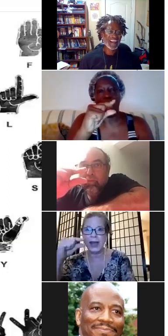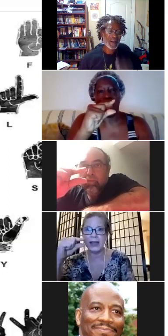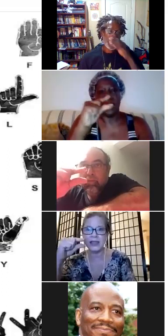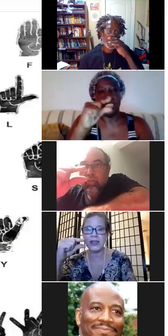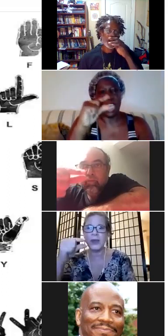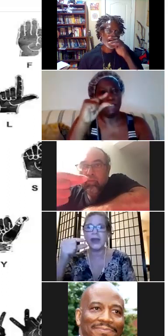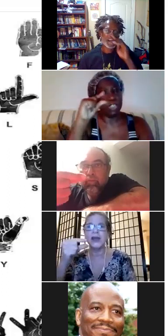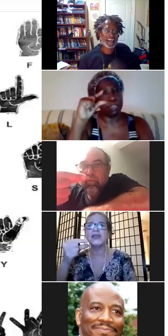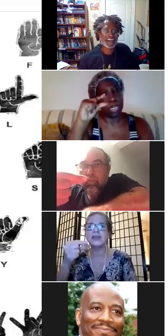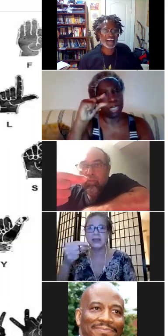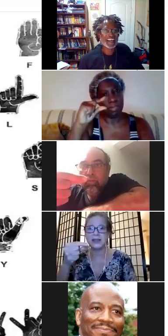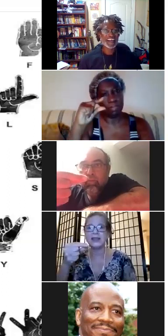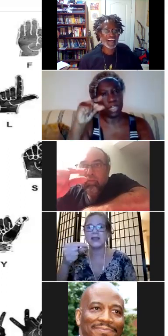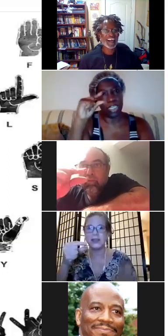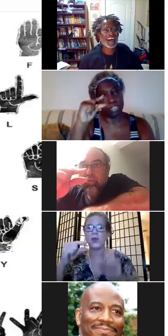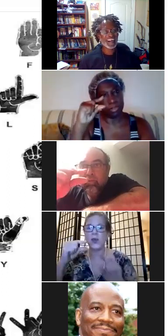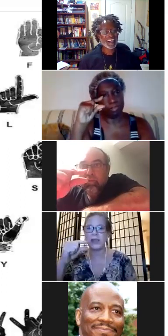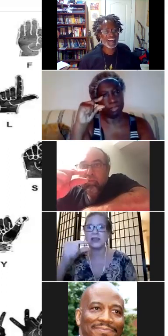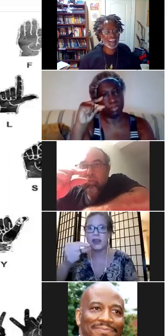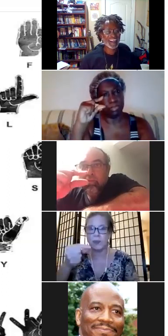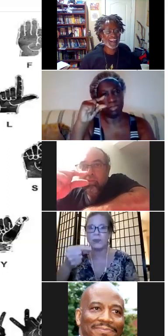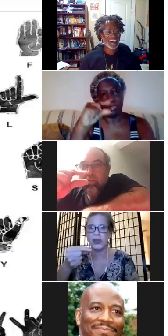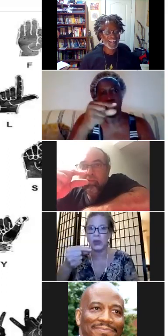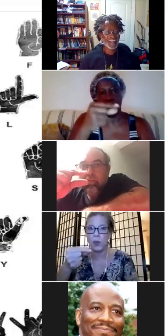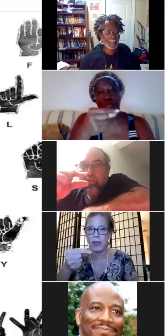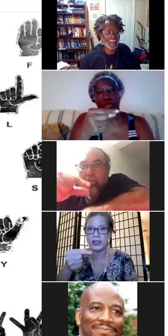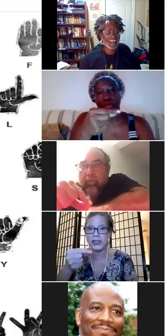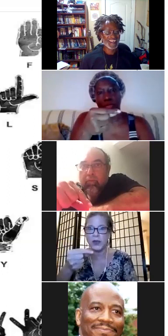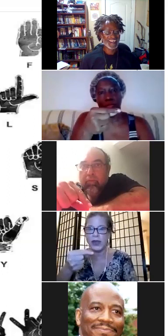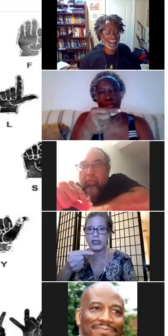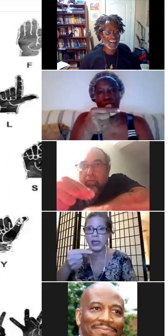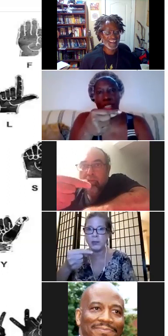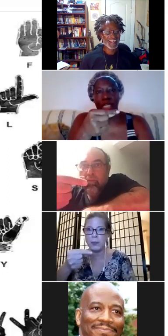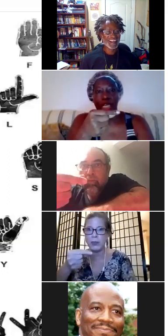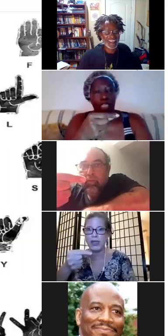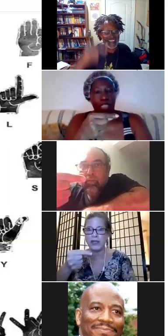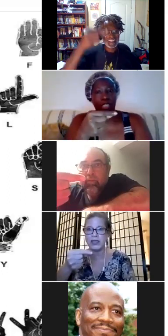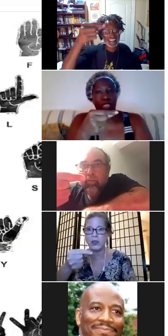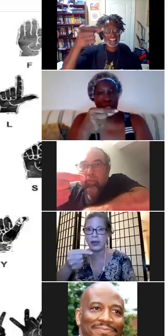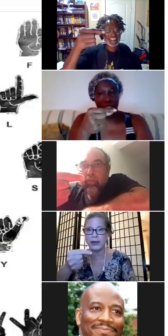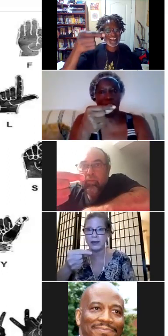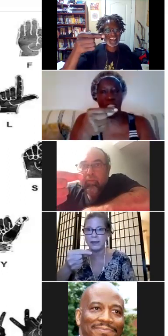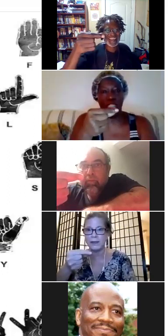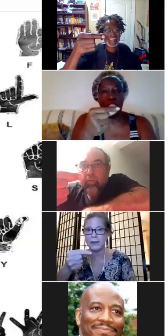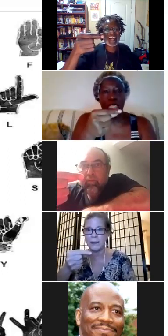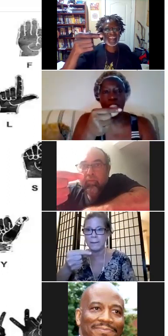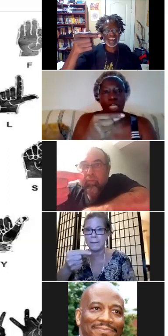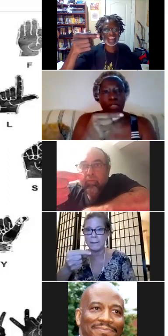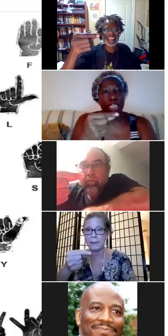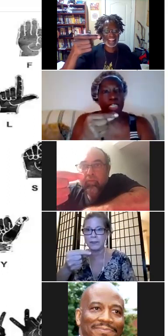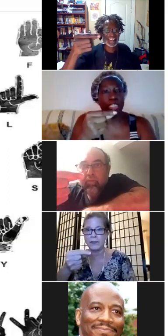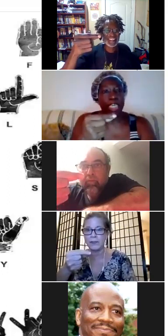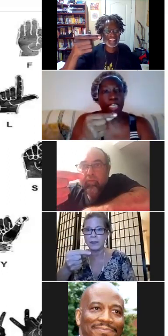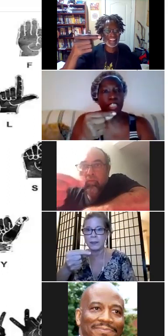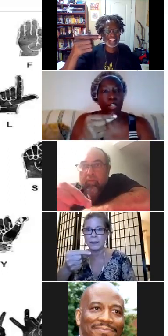people, right. It's a That's a little bit. sign for small or Right. little. So you want to differentiate by putting it this way. Yeah. So that's what I